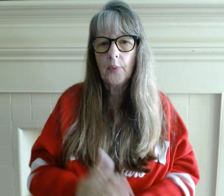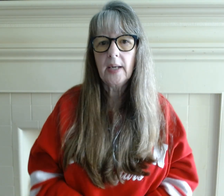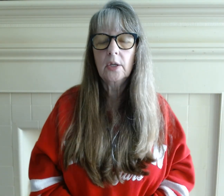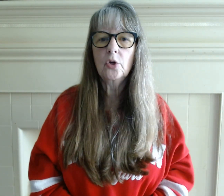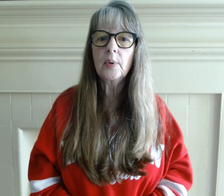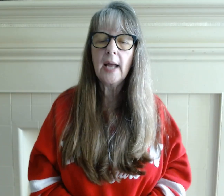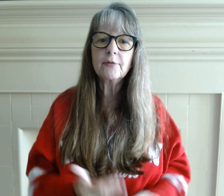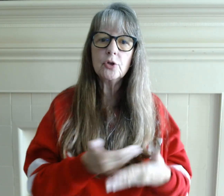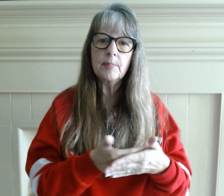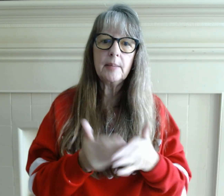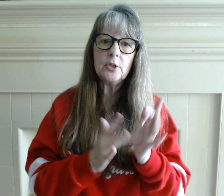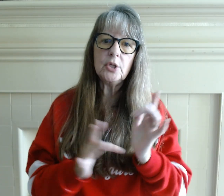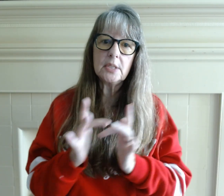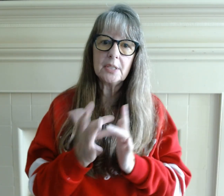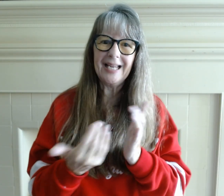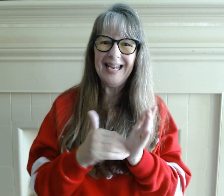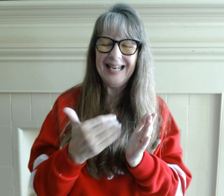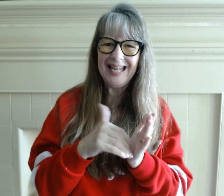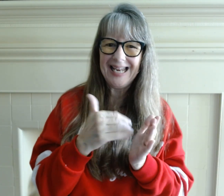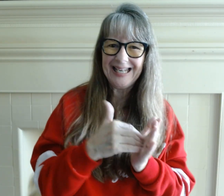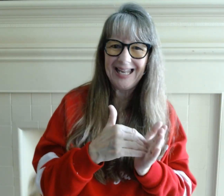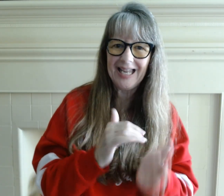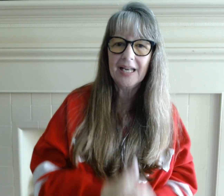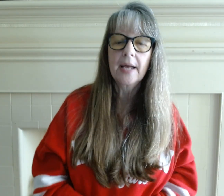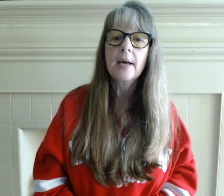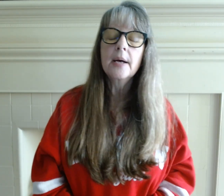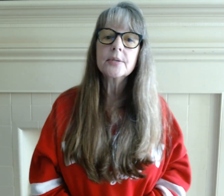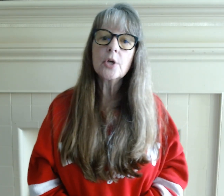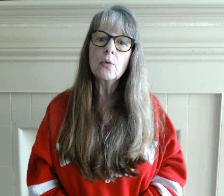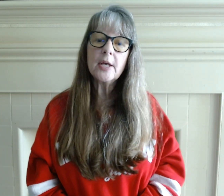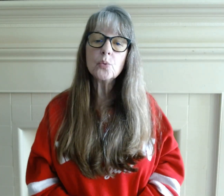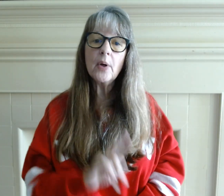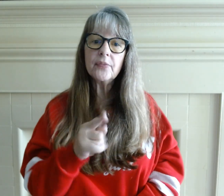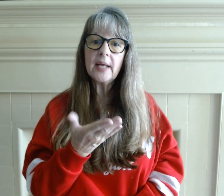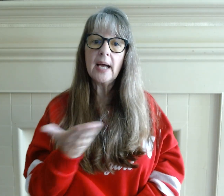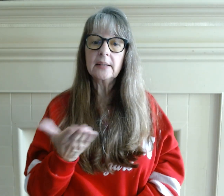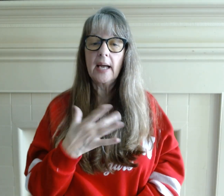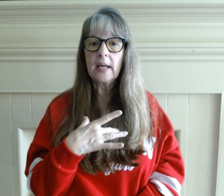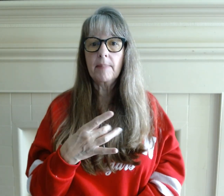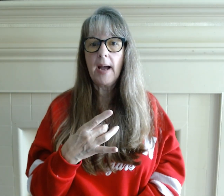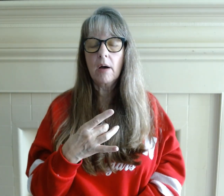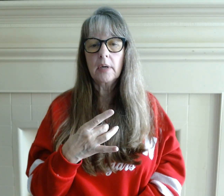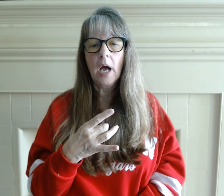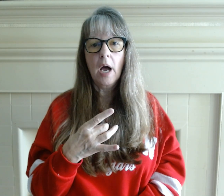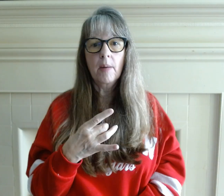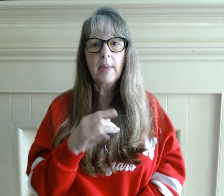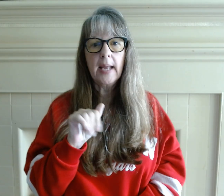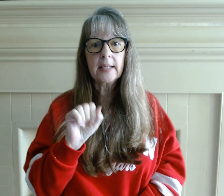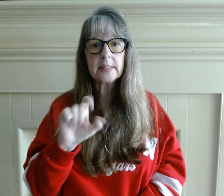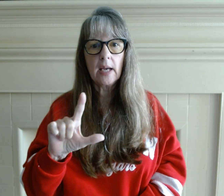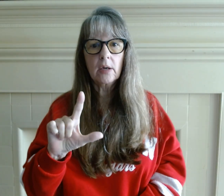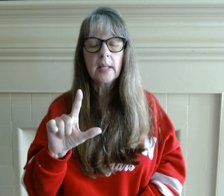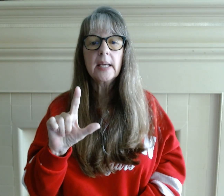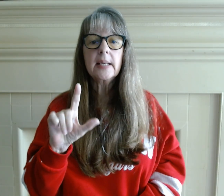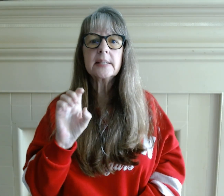You wouldn't have to do baby Jesus again and again and again. So that's one thing I like about ASL, is